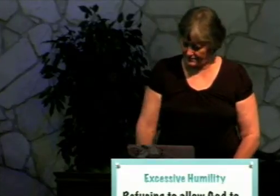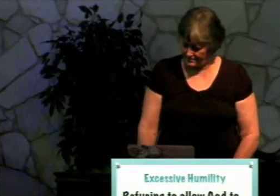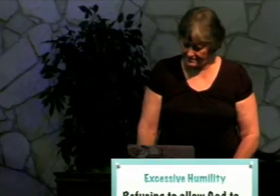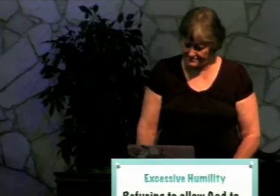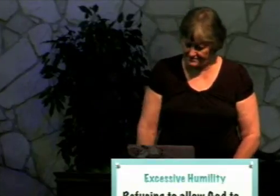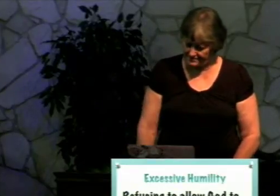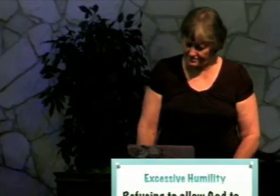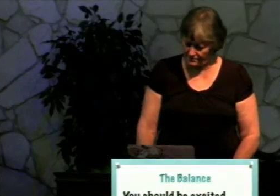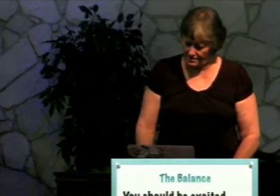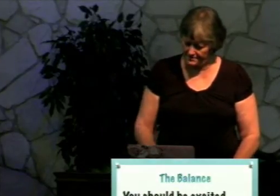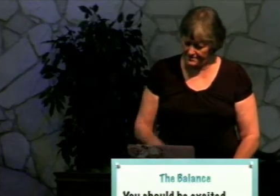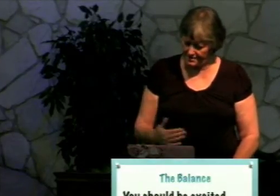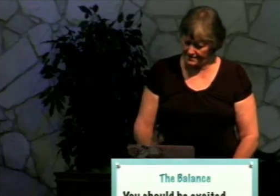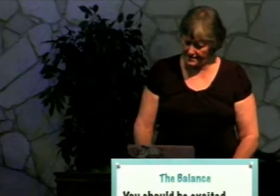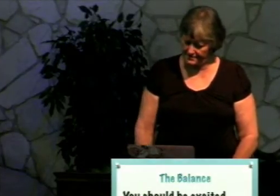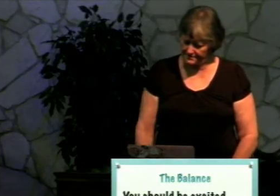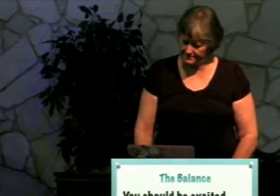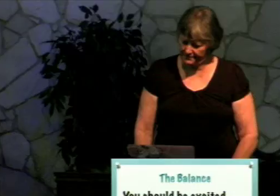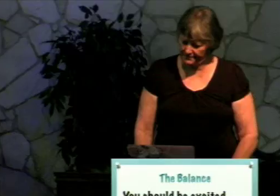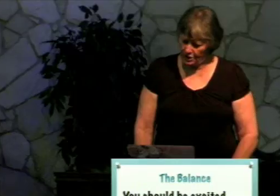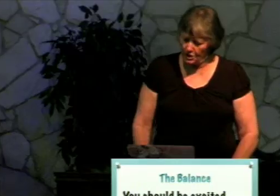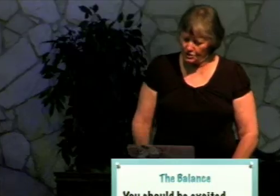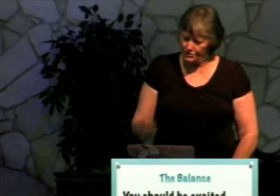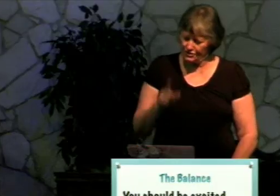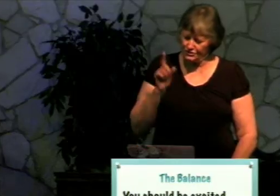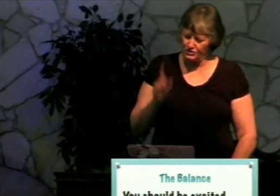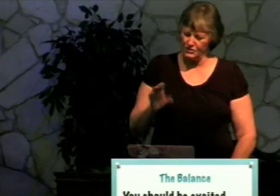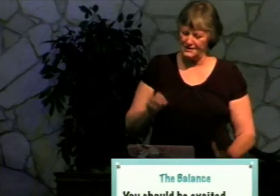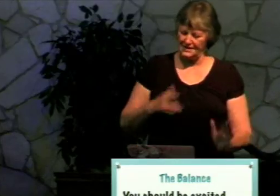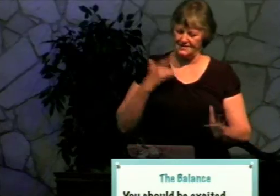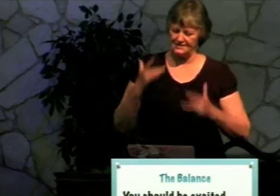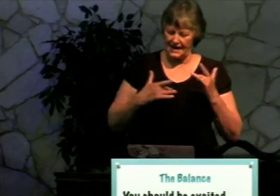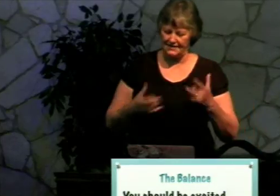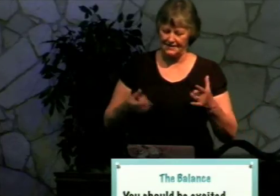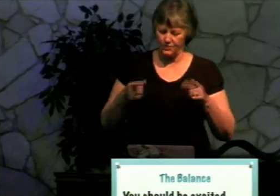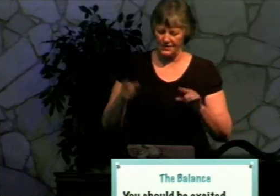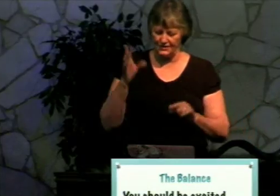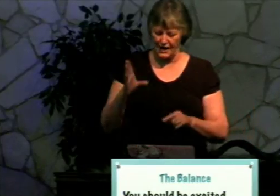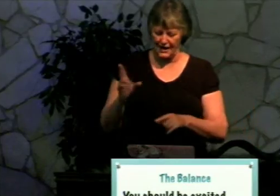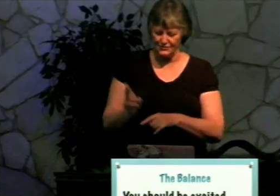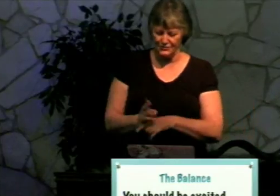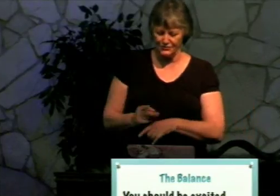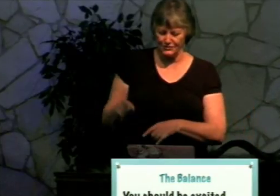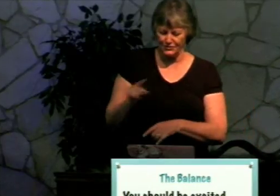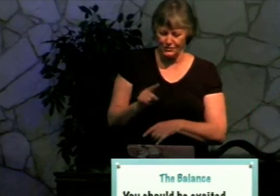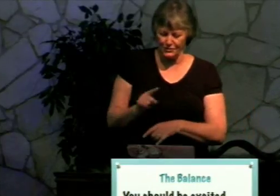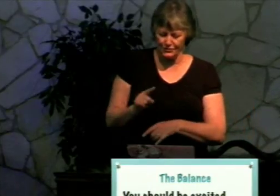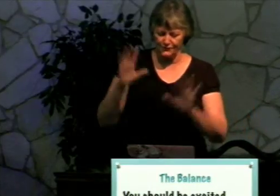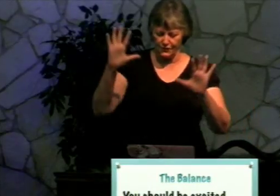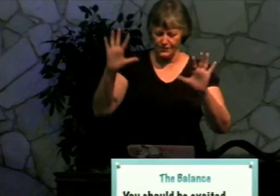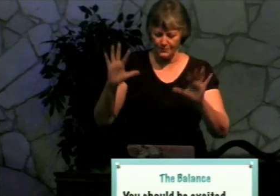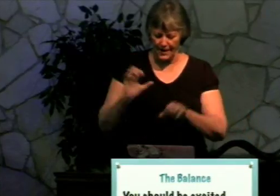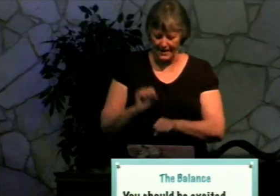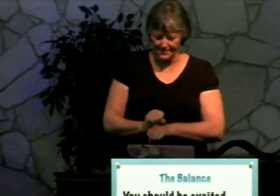Okay, let's go on beyond that. You should be excited when God uses you for the